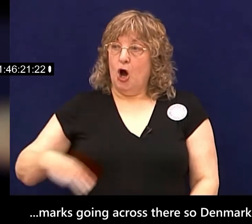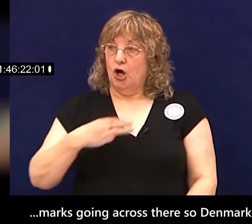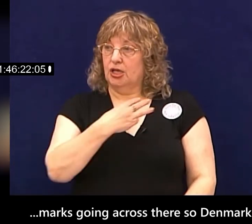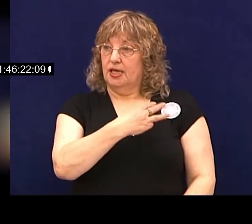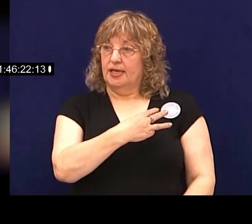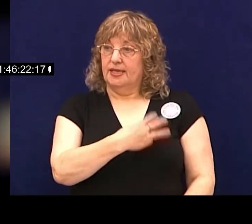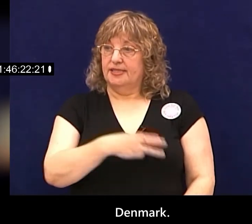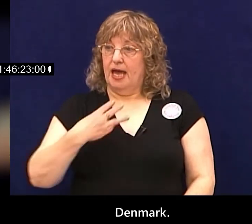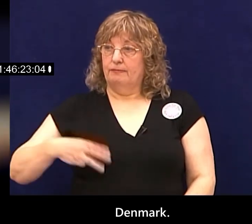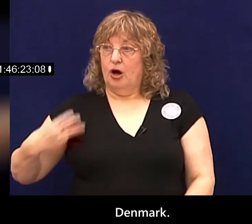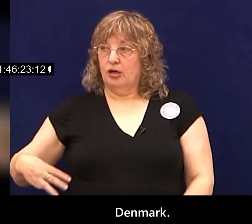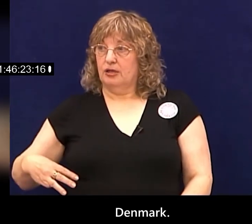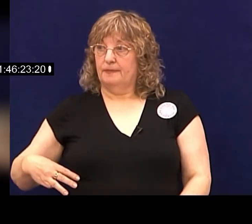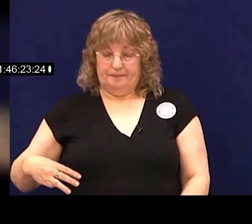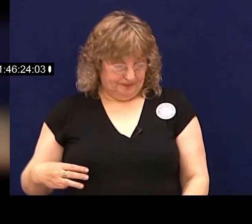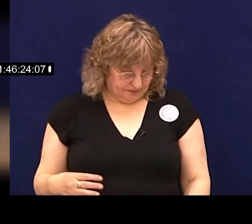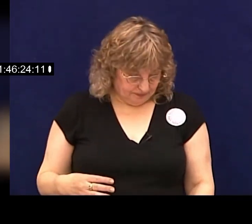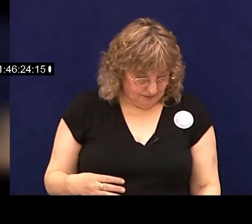Denmark, Denmark.